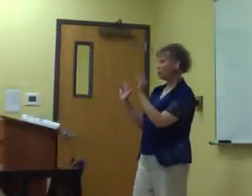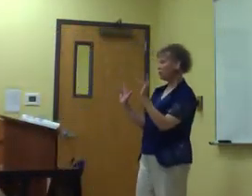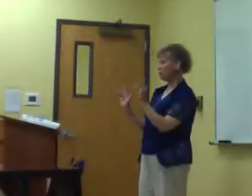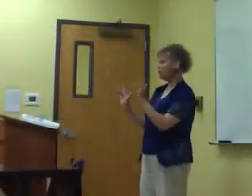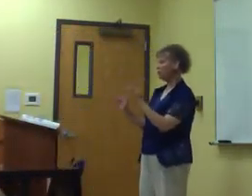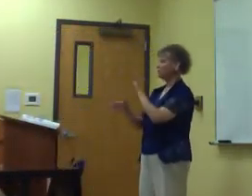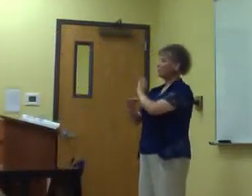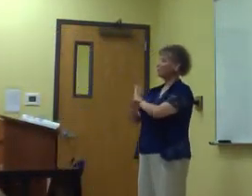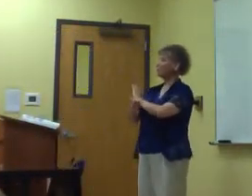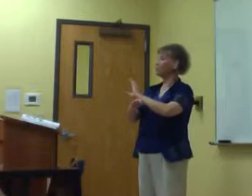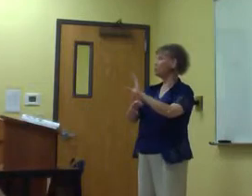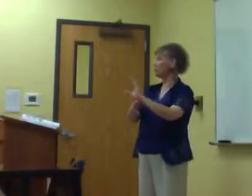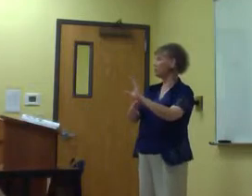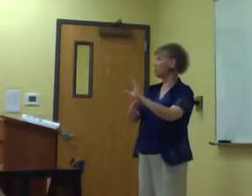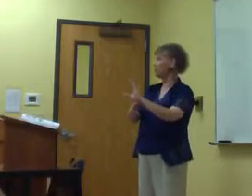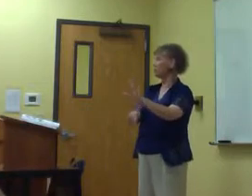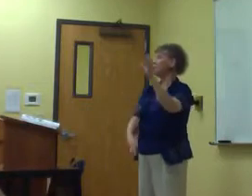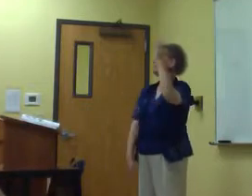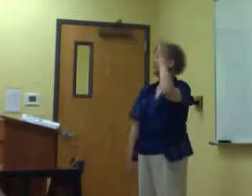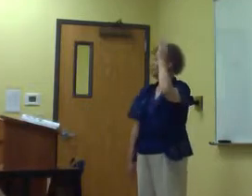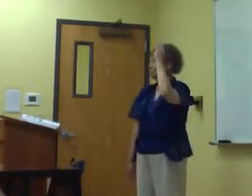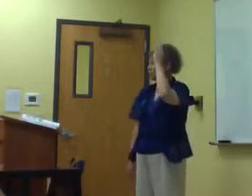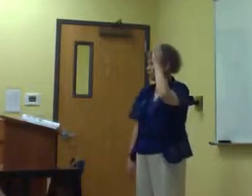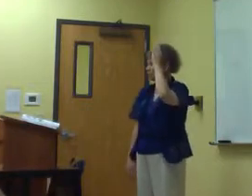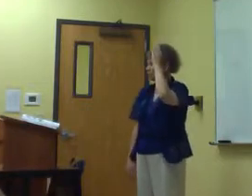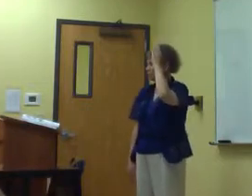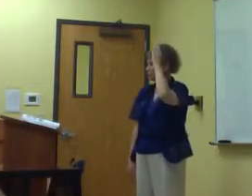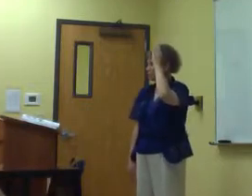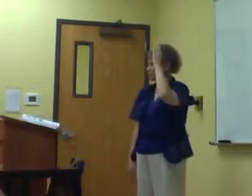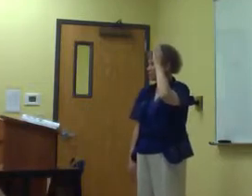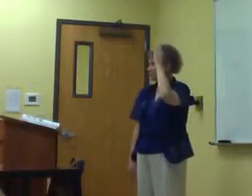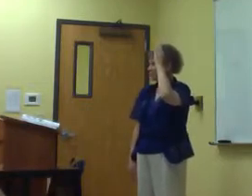Computer, computer, computer.